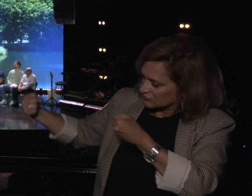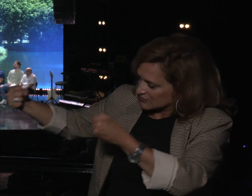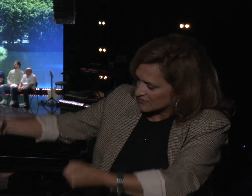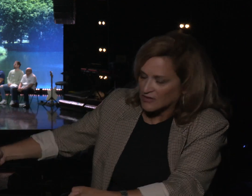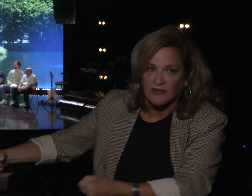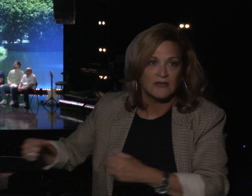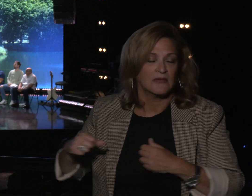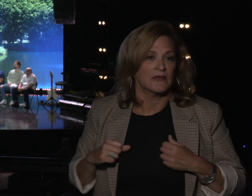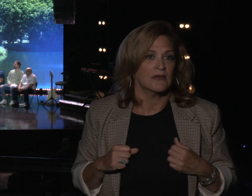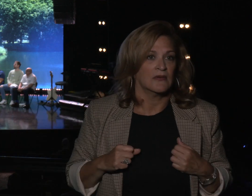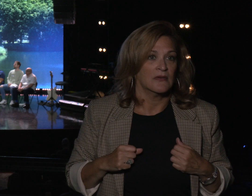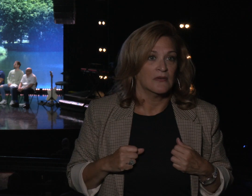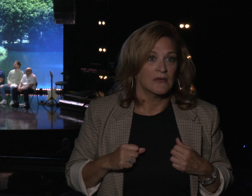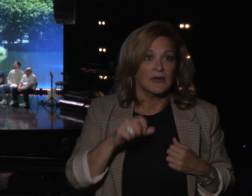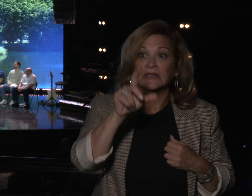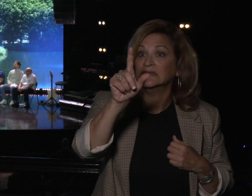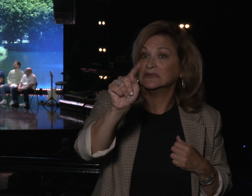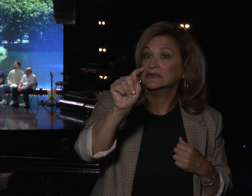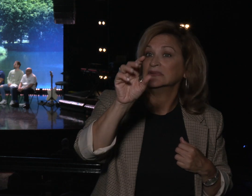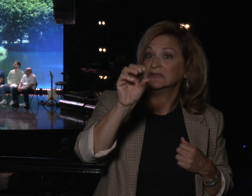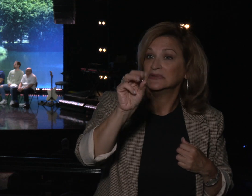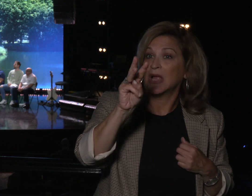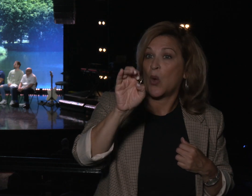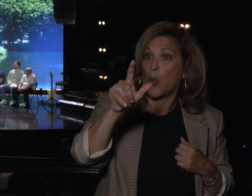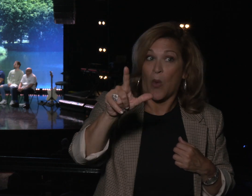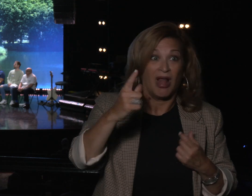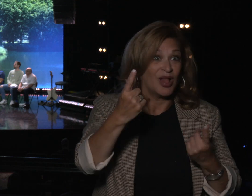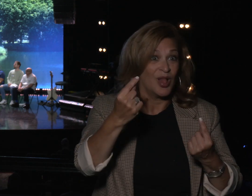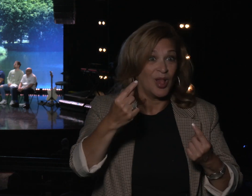and he wraps a towel around his waist.